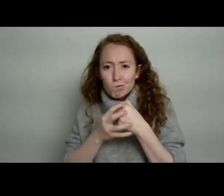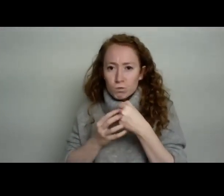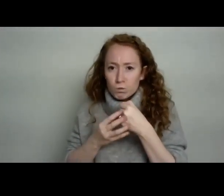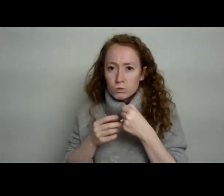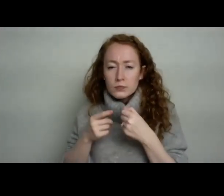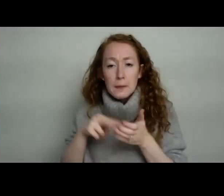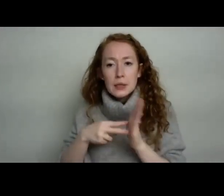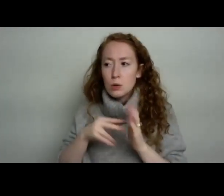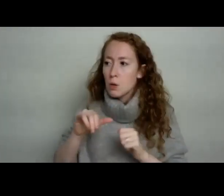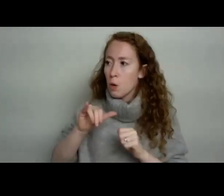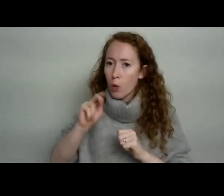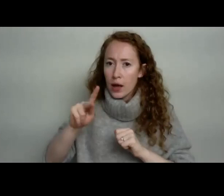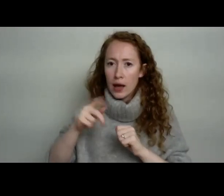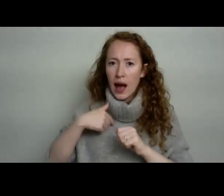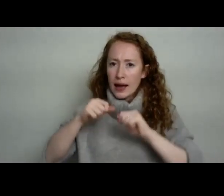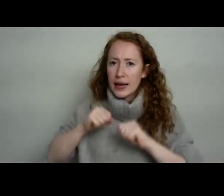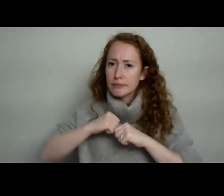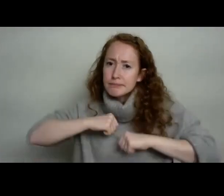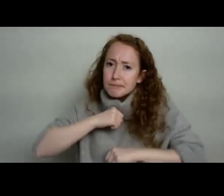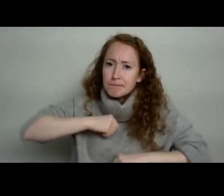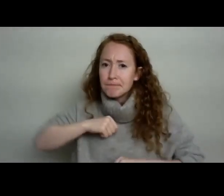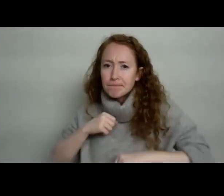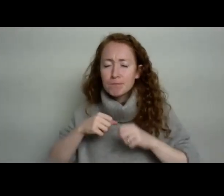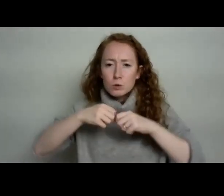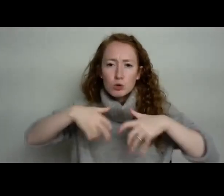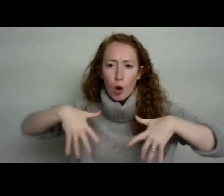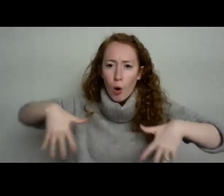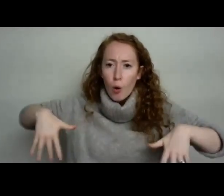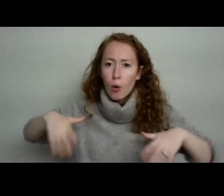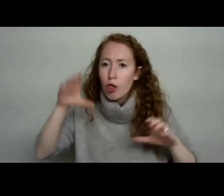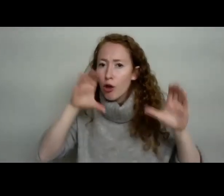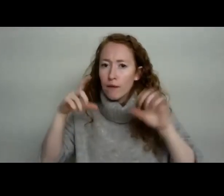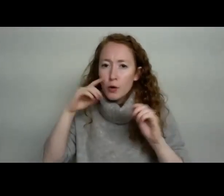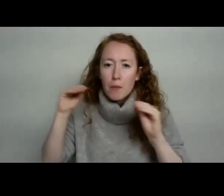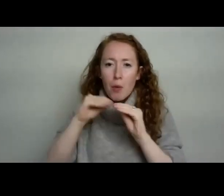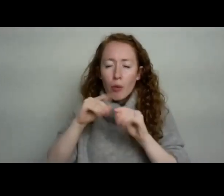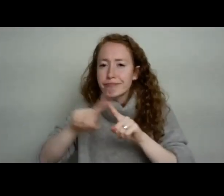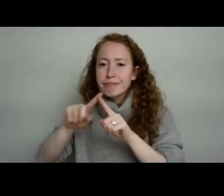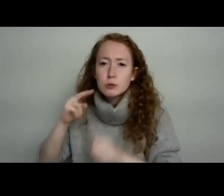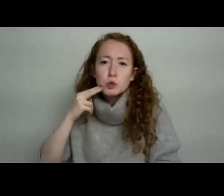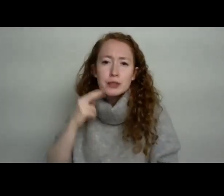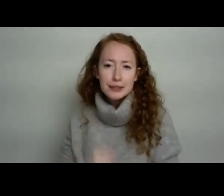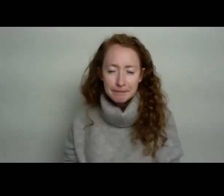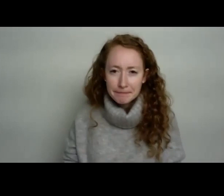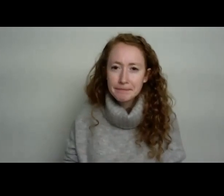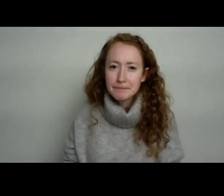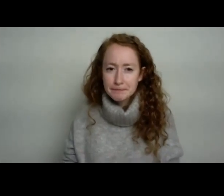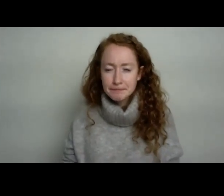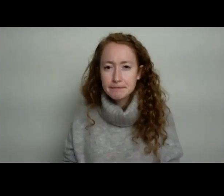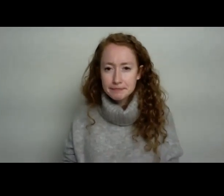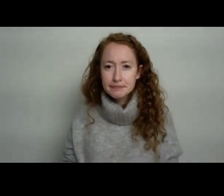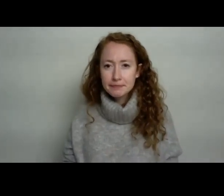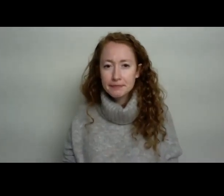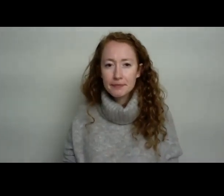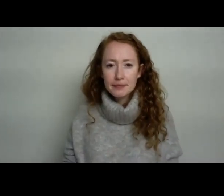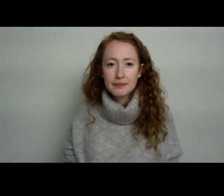more access to more nutrients now. That'll allow them to break out of their root binding more quickly. So then go ahead and